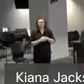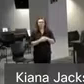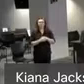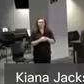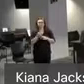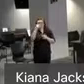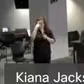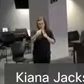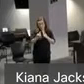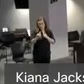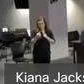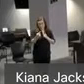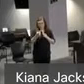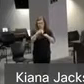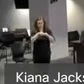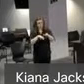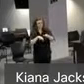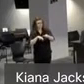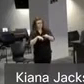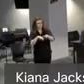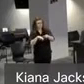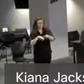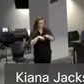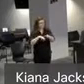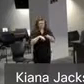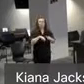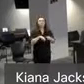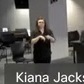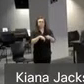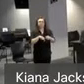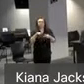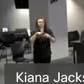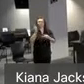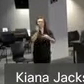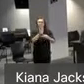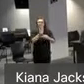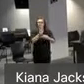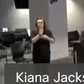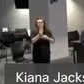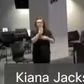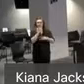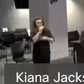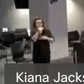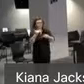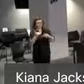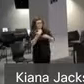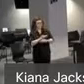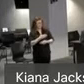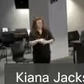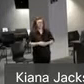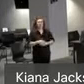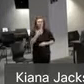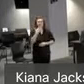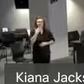Opposed? Abstaining? Hearing none, it is approved. Jeff, you may proceed. Thank